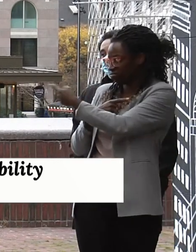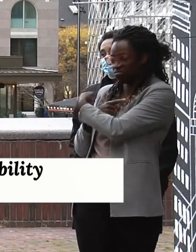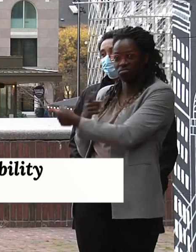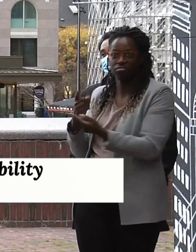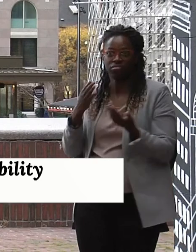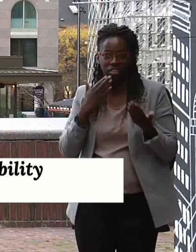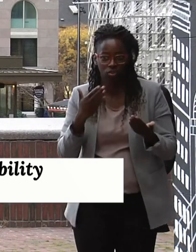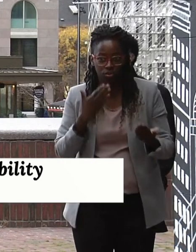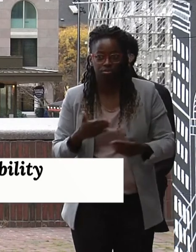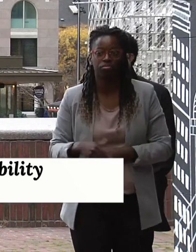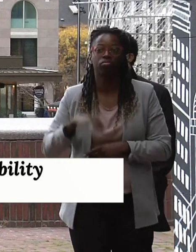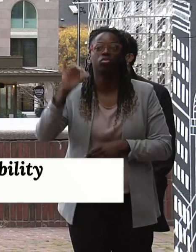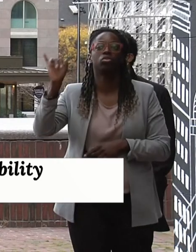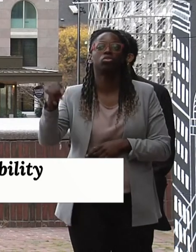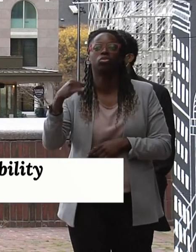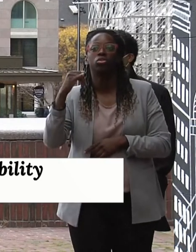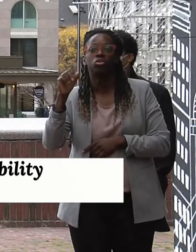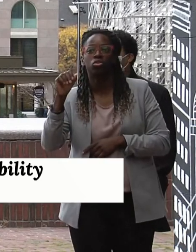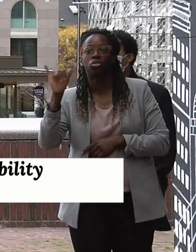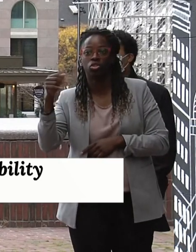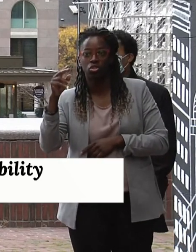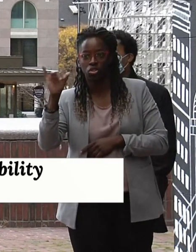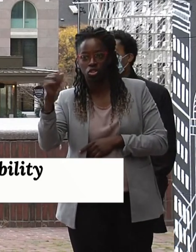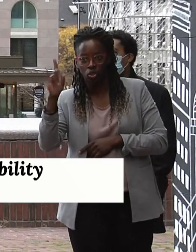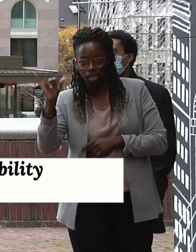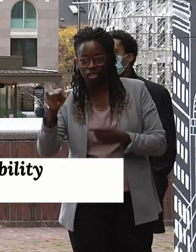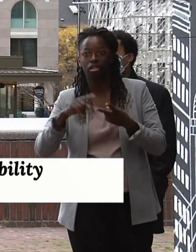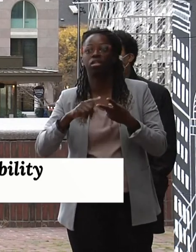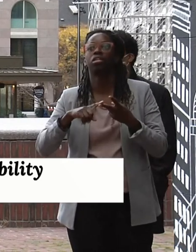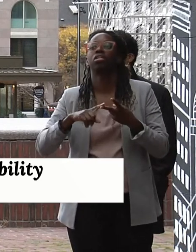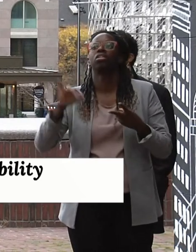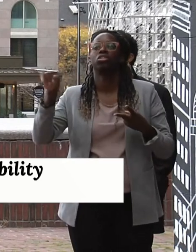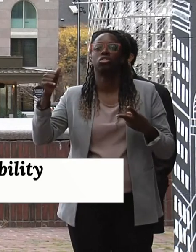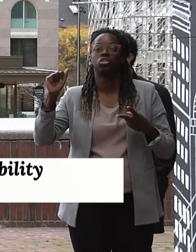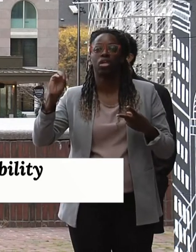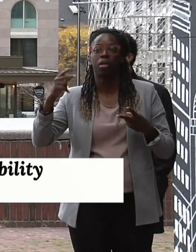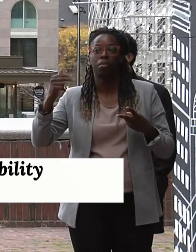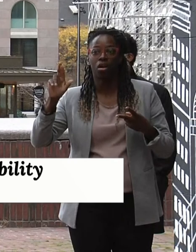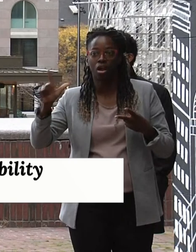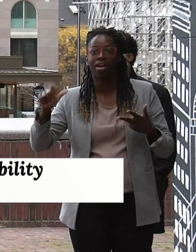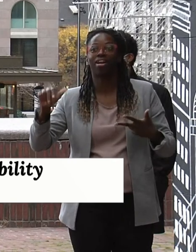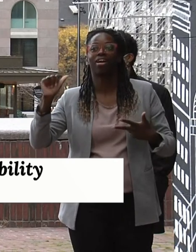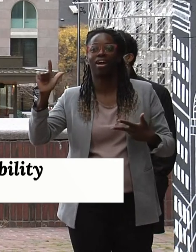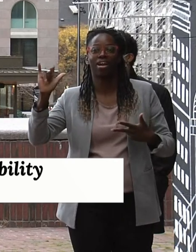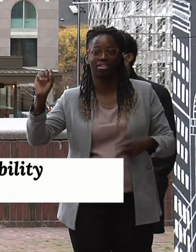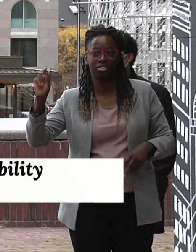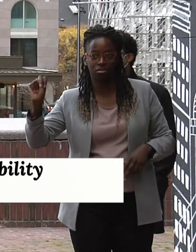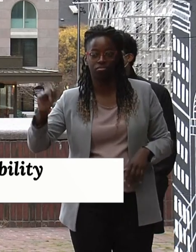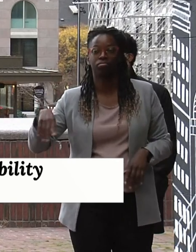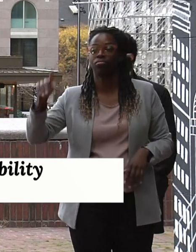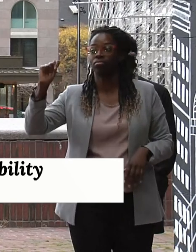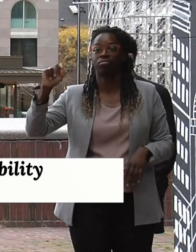Feaster, Allison Cartwright, Jamal Crawford, Tanisha Sullivan. I also want to thank Reverend Jeffrey Brown and Darren Howell, who's with us today, for